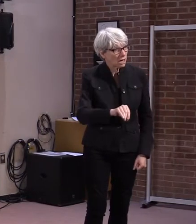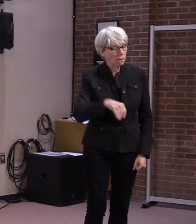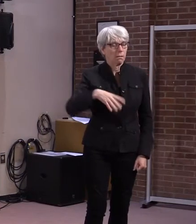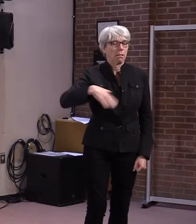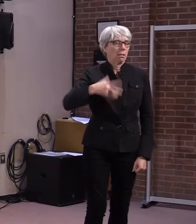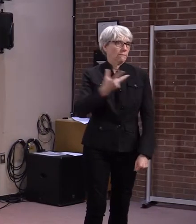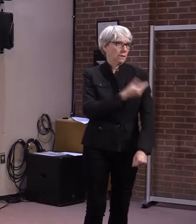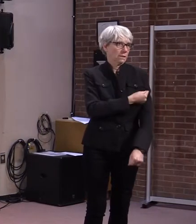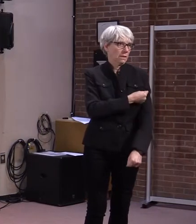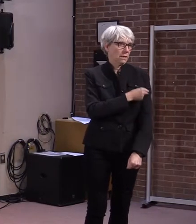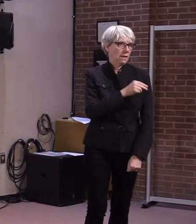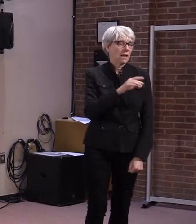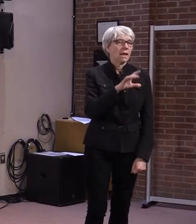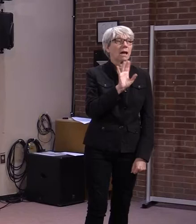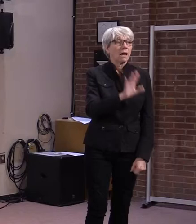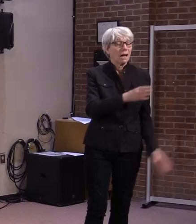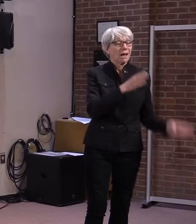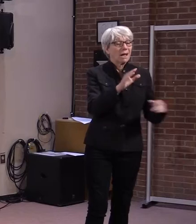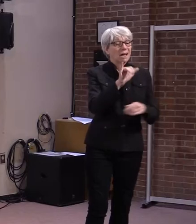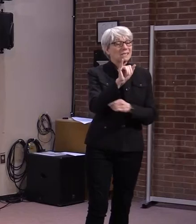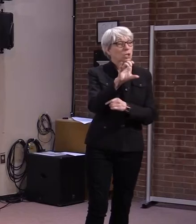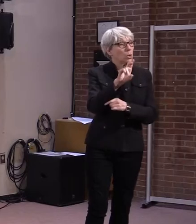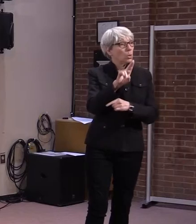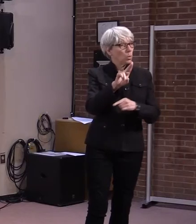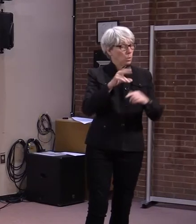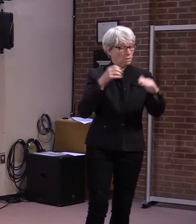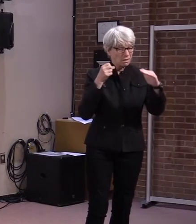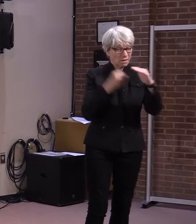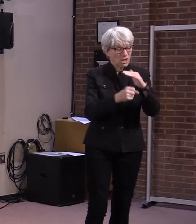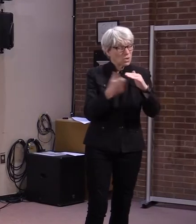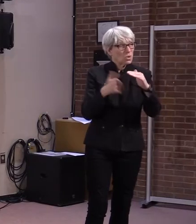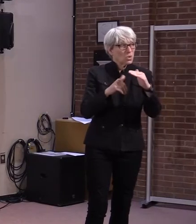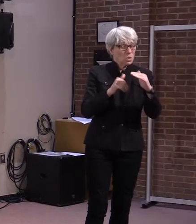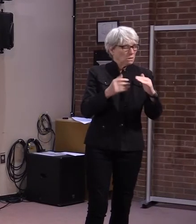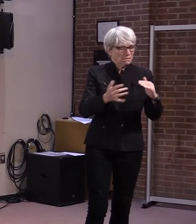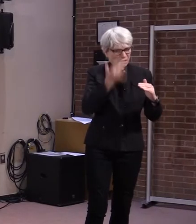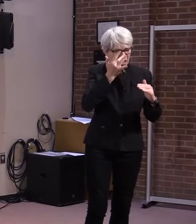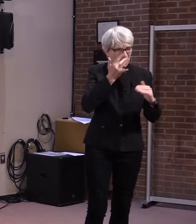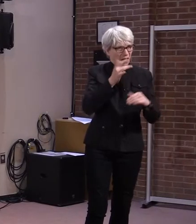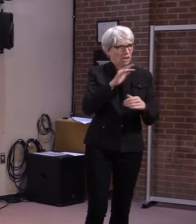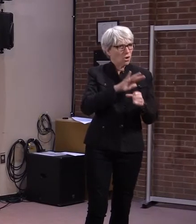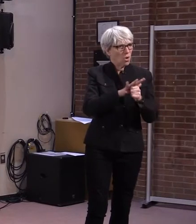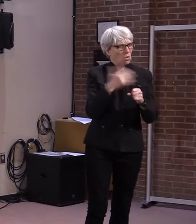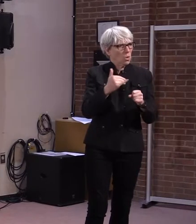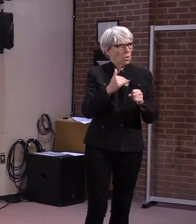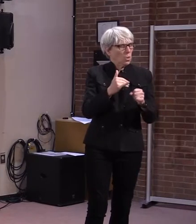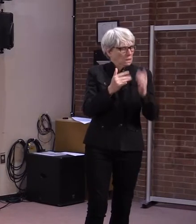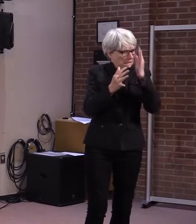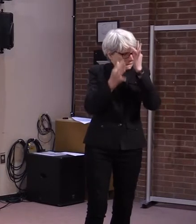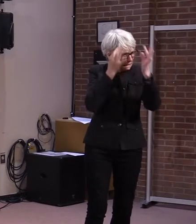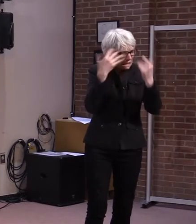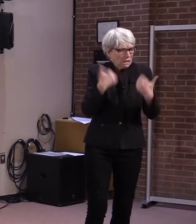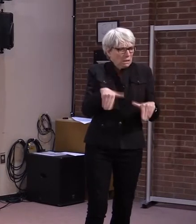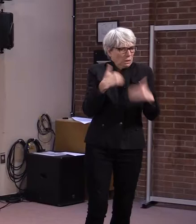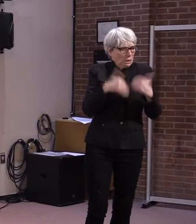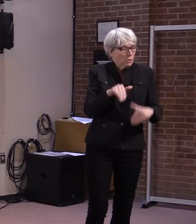the unvaccinated. 84% of our ICU cases were